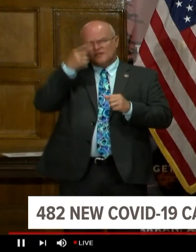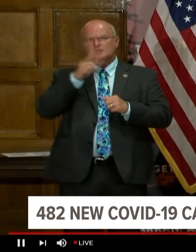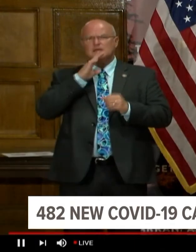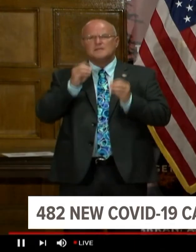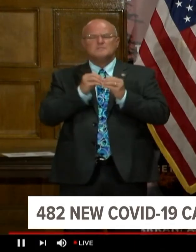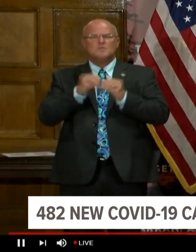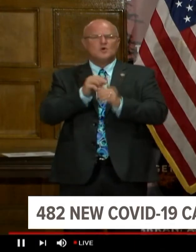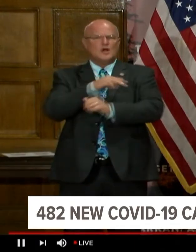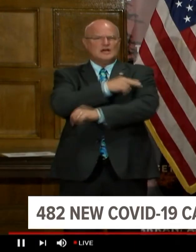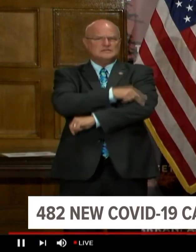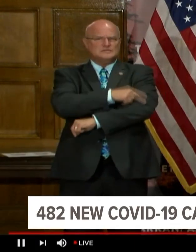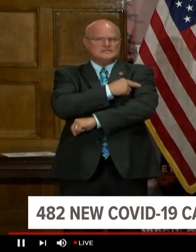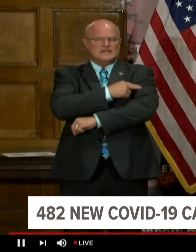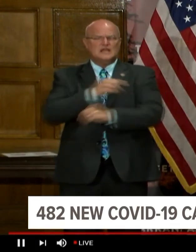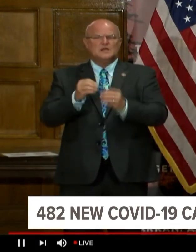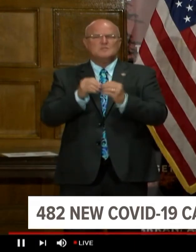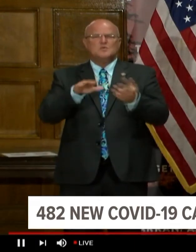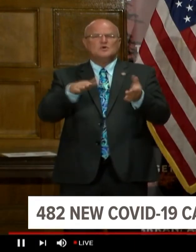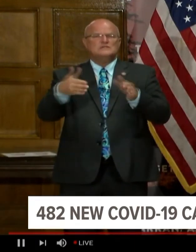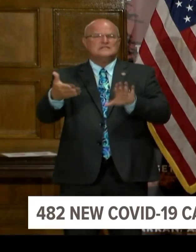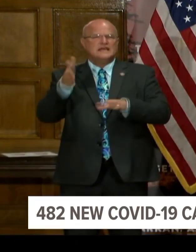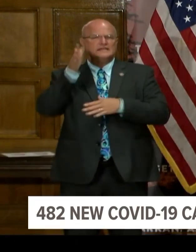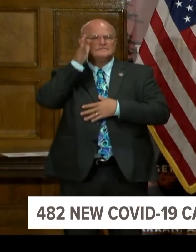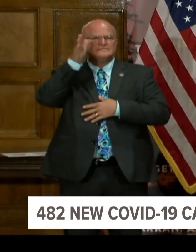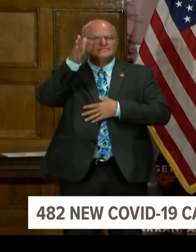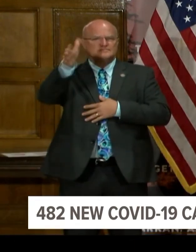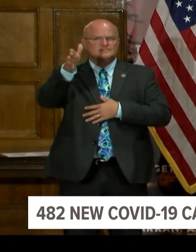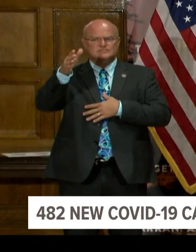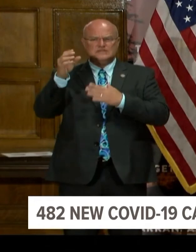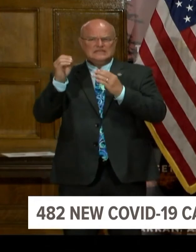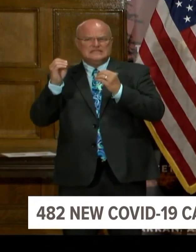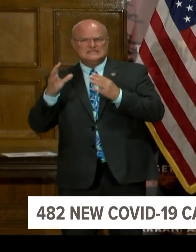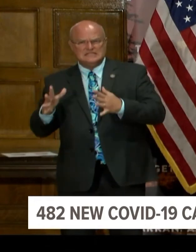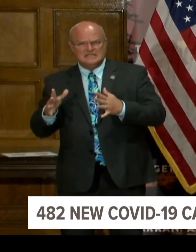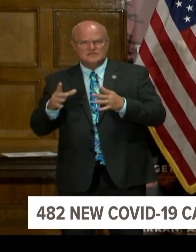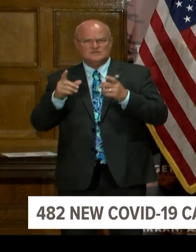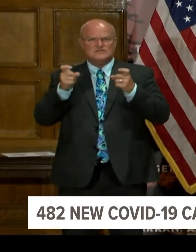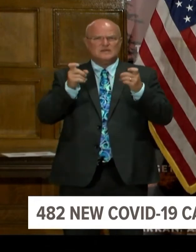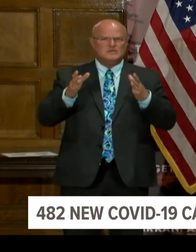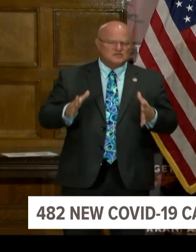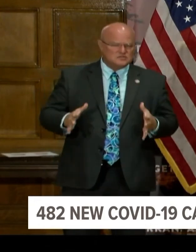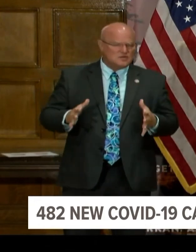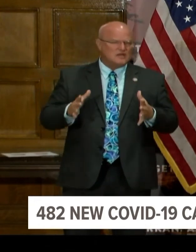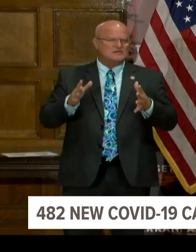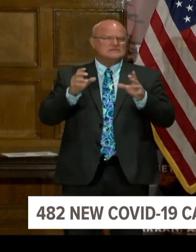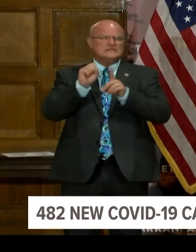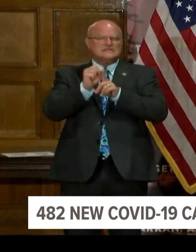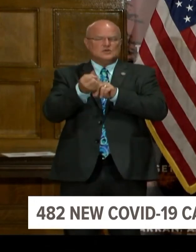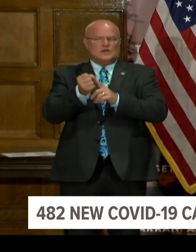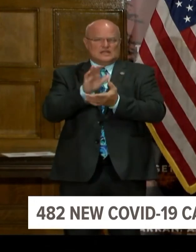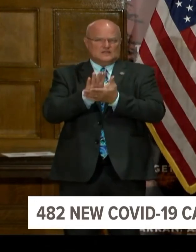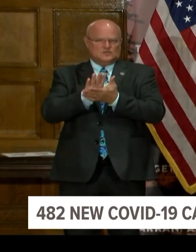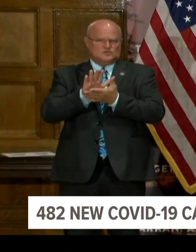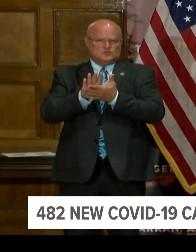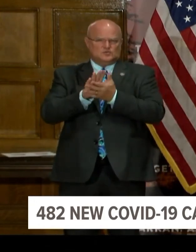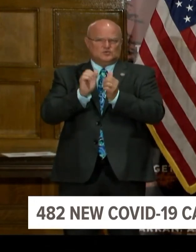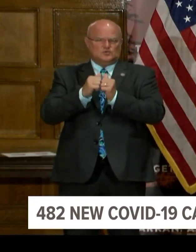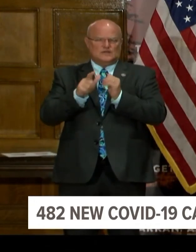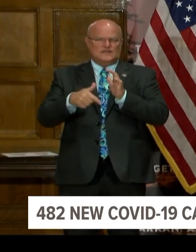more hospitalizations, more deaths of educators, administrators, kind of the situation in the schools with